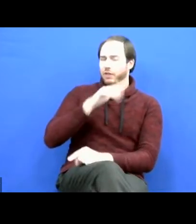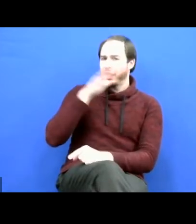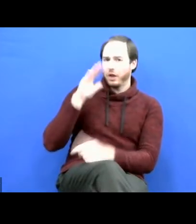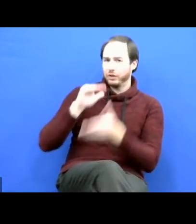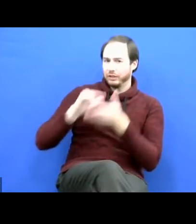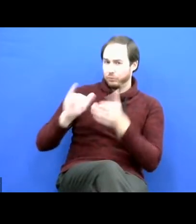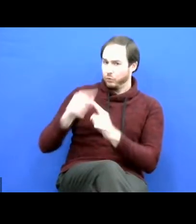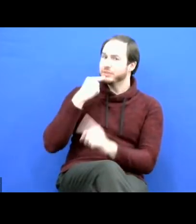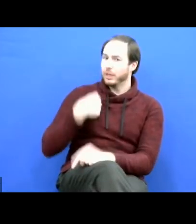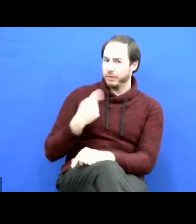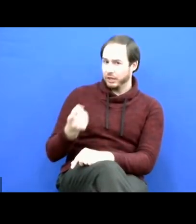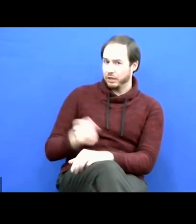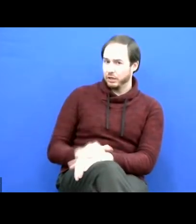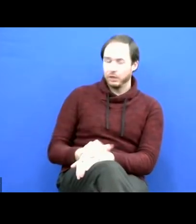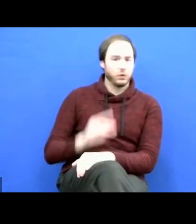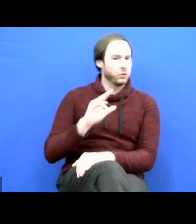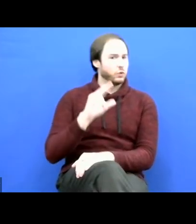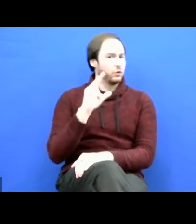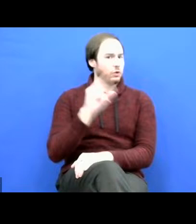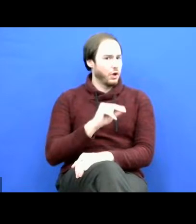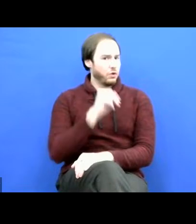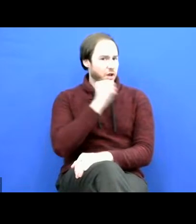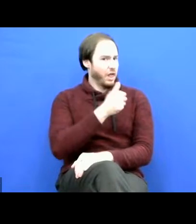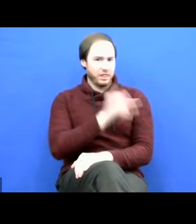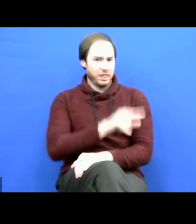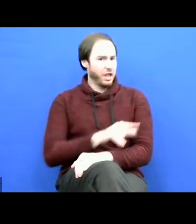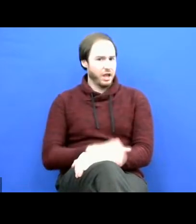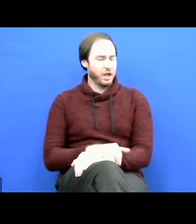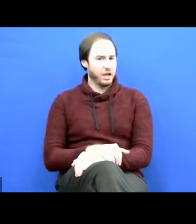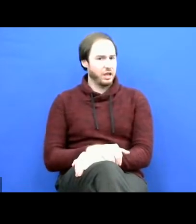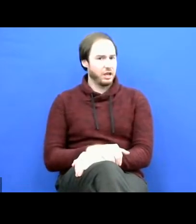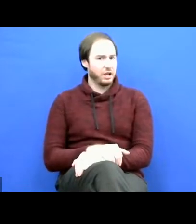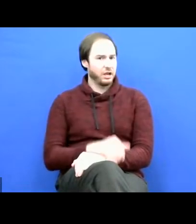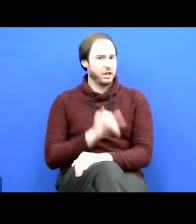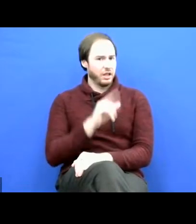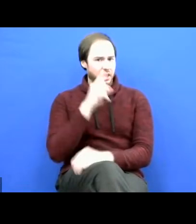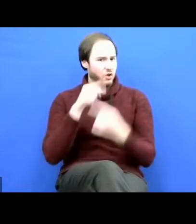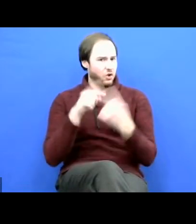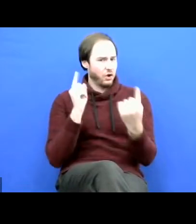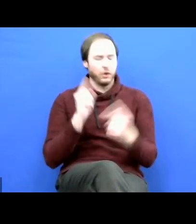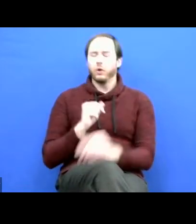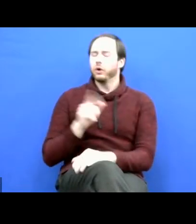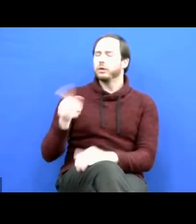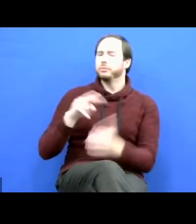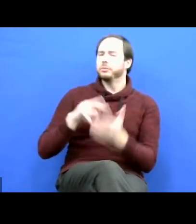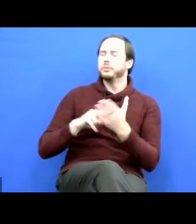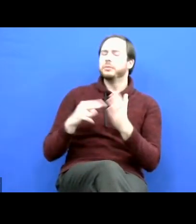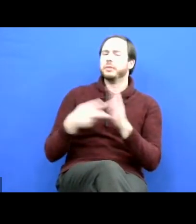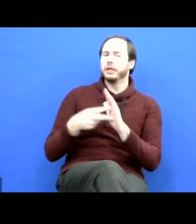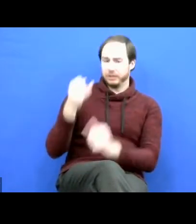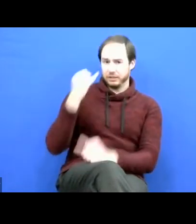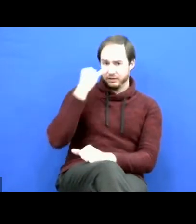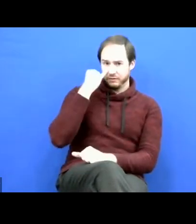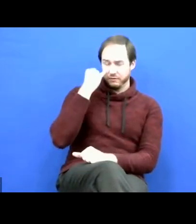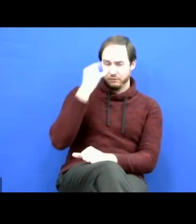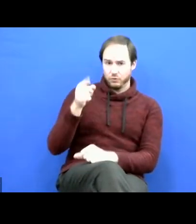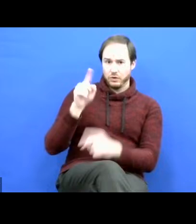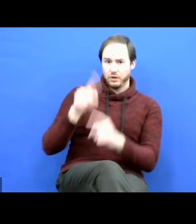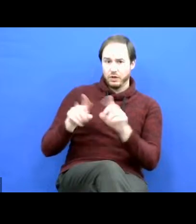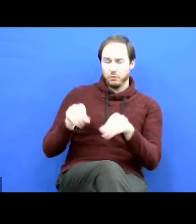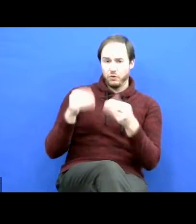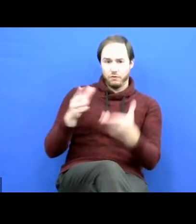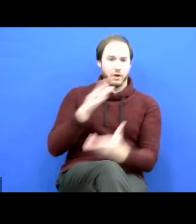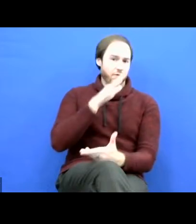that what you're telling me? No, absolutely not. That's a nice political answer. So are you saying that if you can't provide a